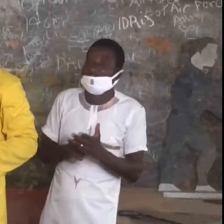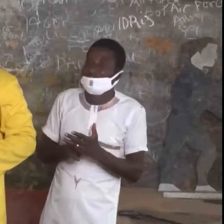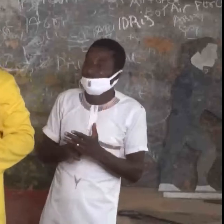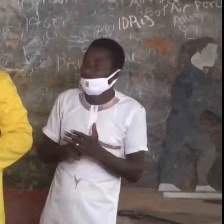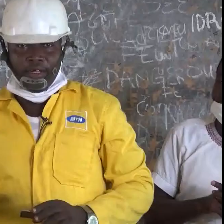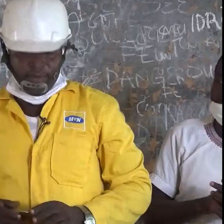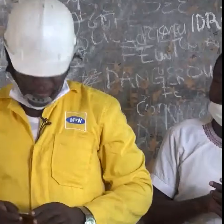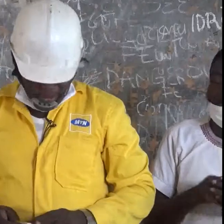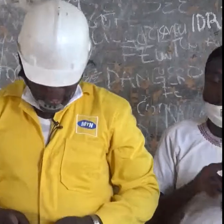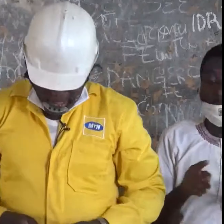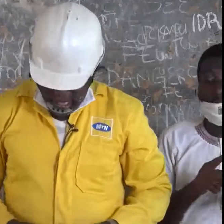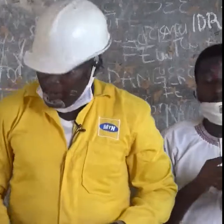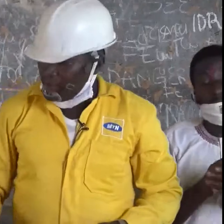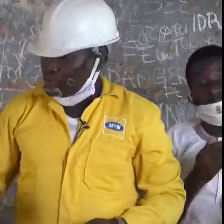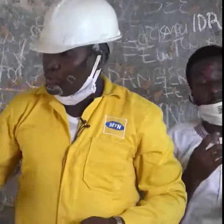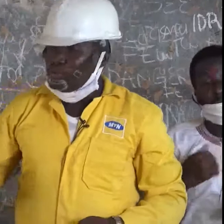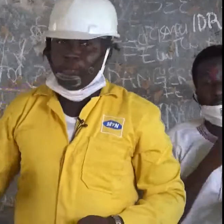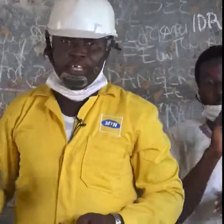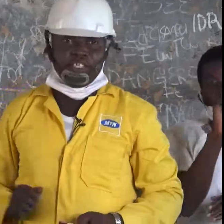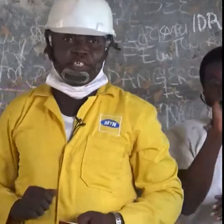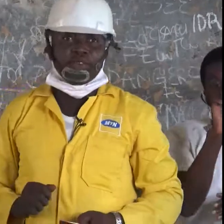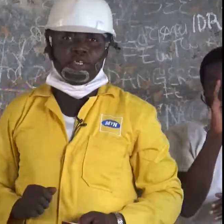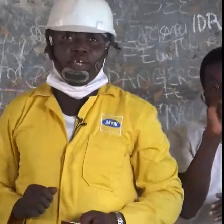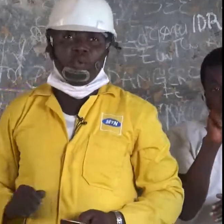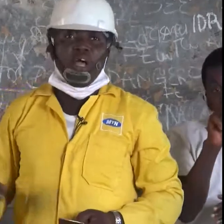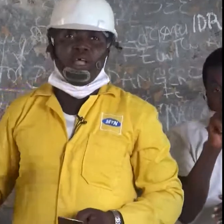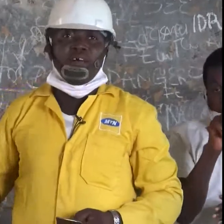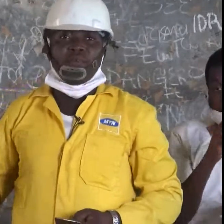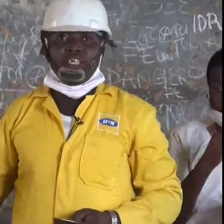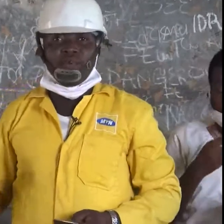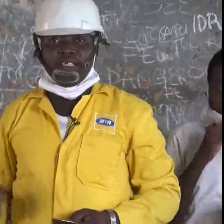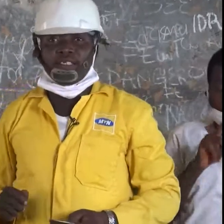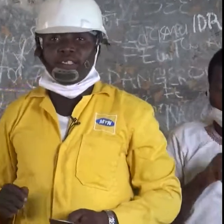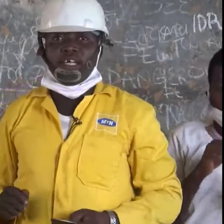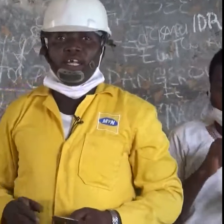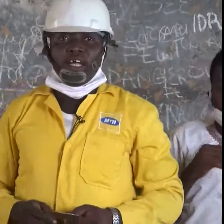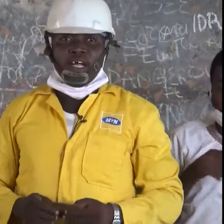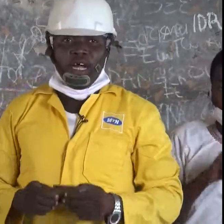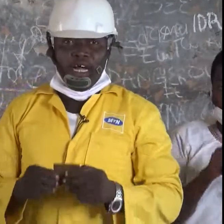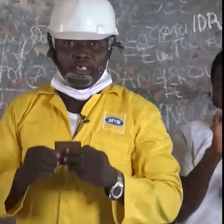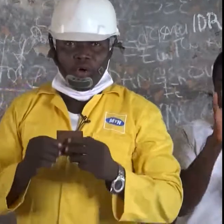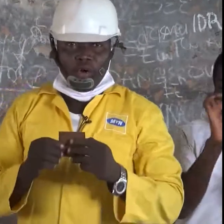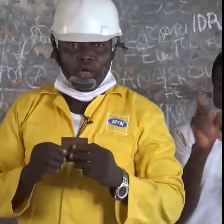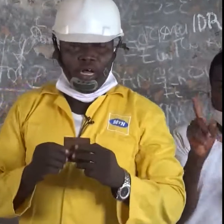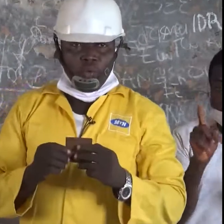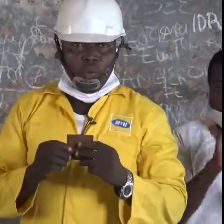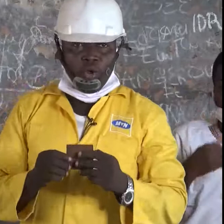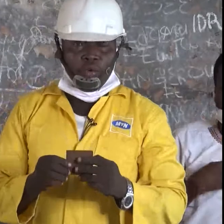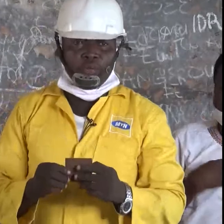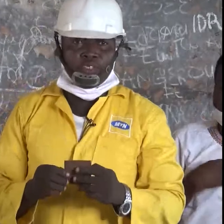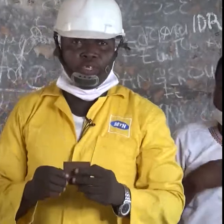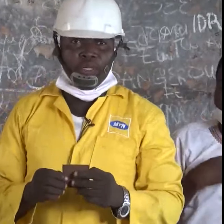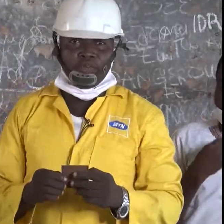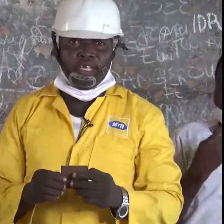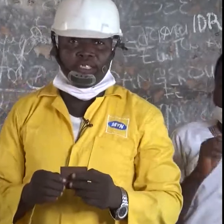But before we drill, I would like us to go to the bench where we have the bench vise, and we'll hold